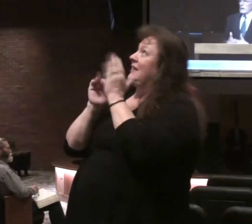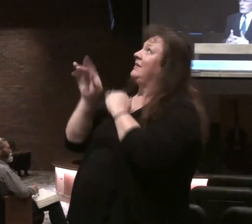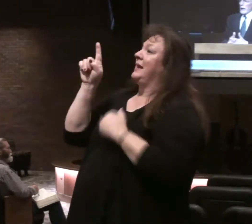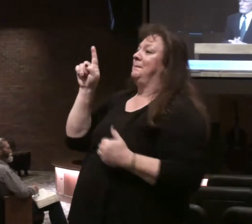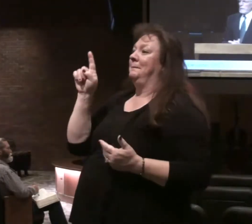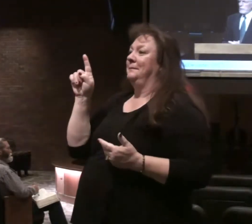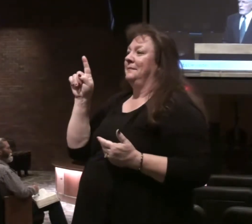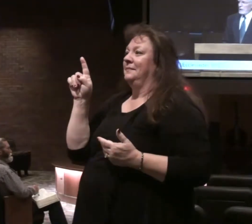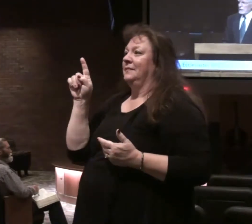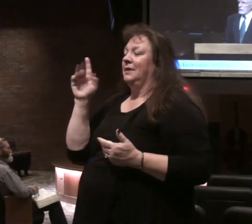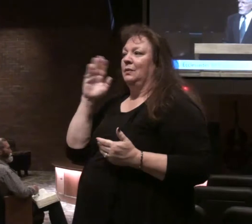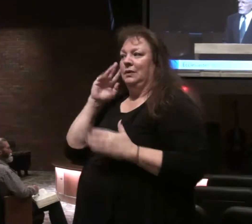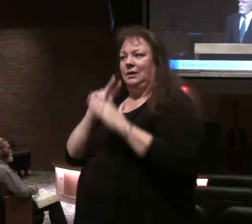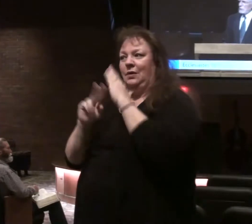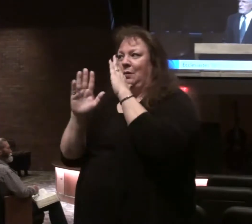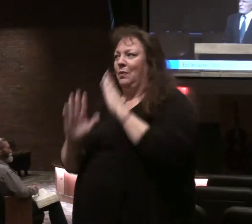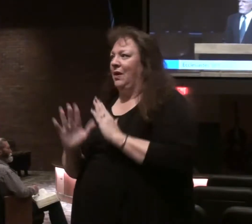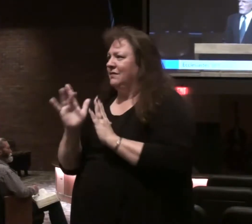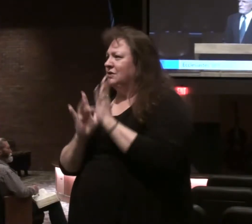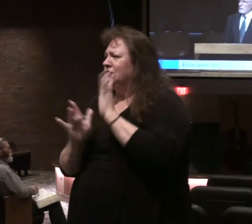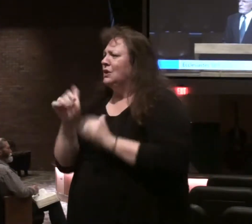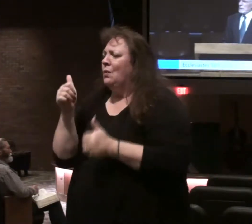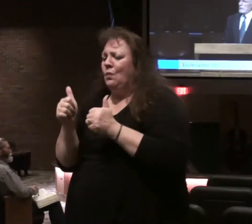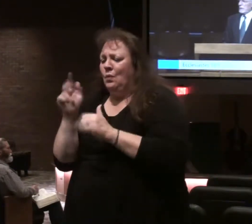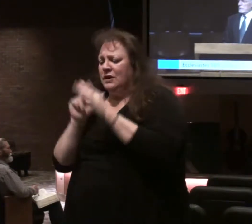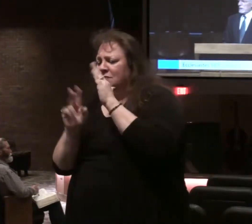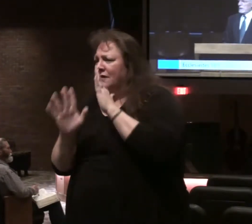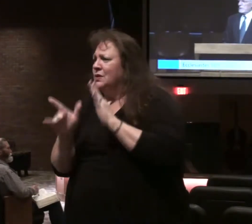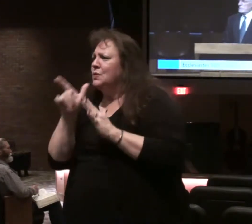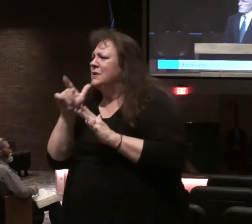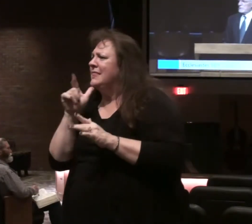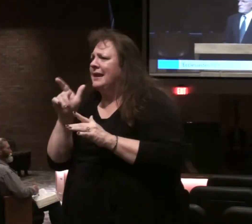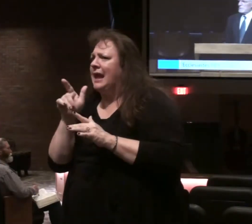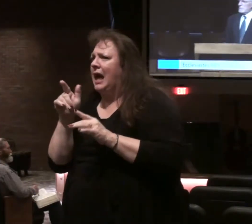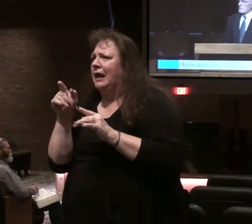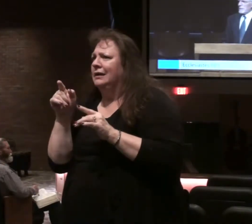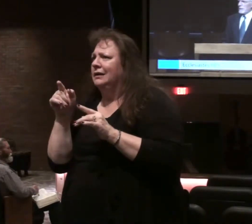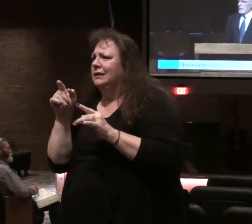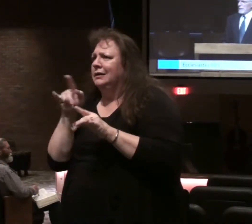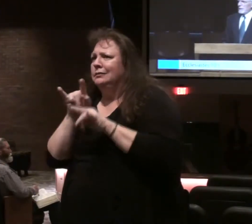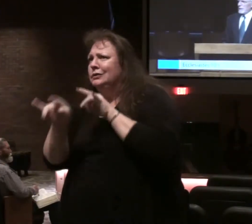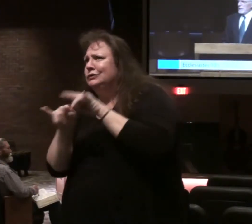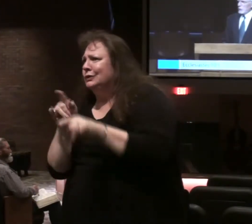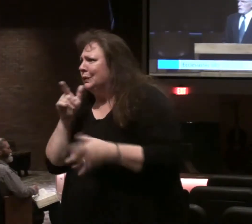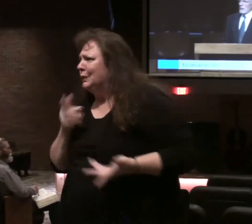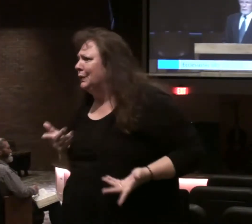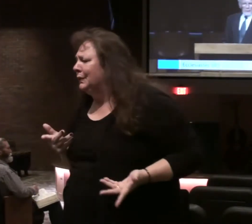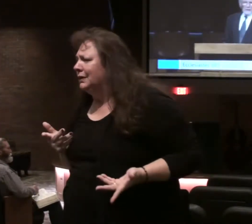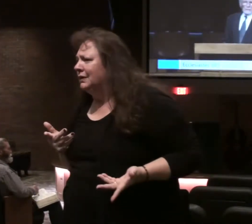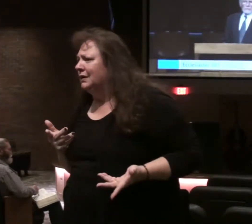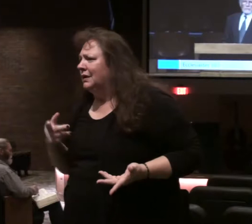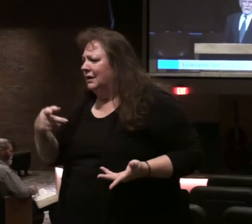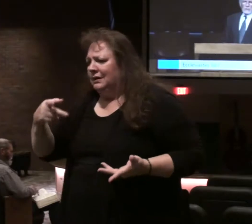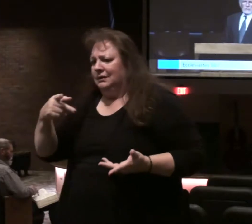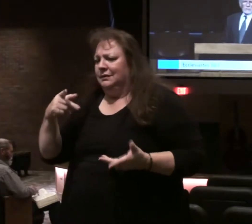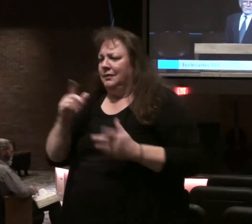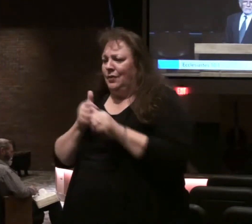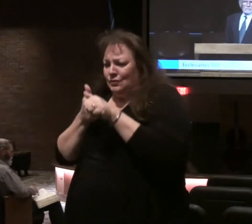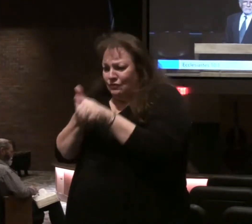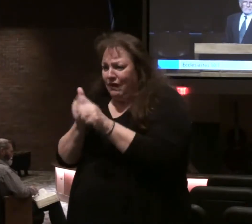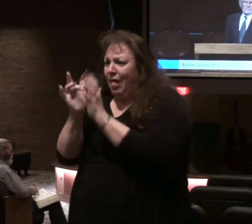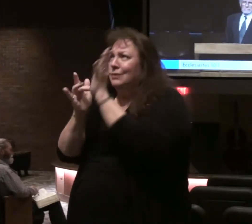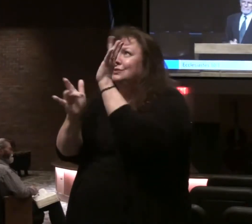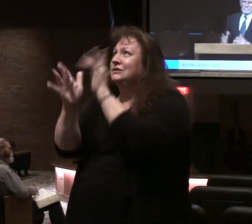And we know that from the prophets. Jesus said, which of the prophets didn't they persecute? You look at the apostles of